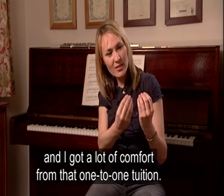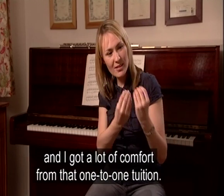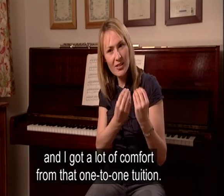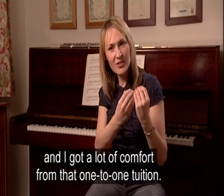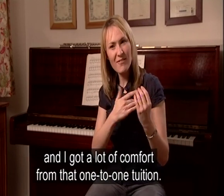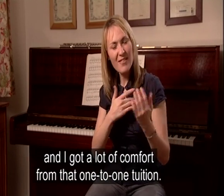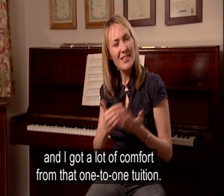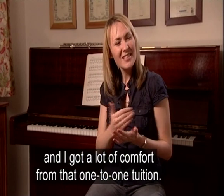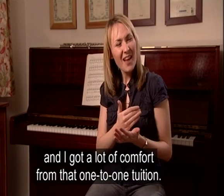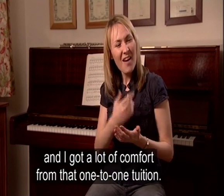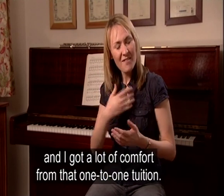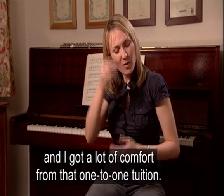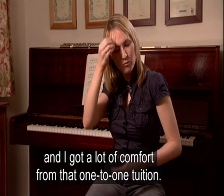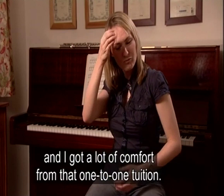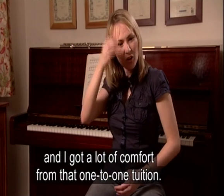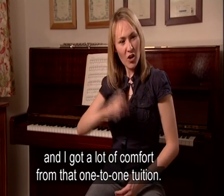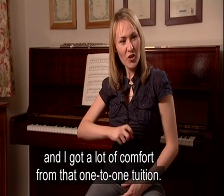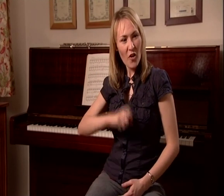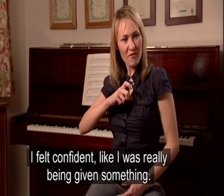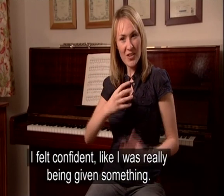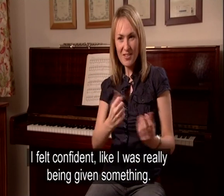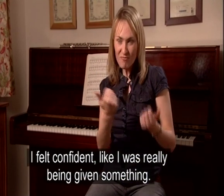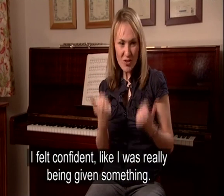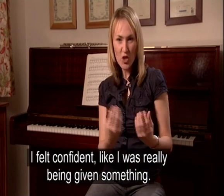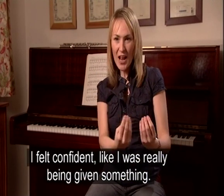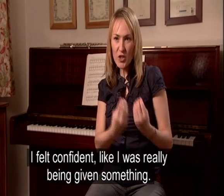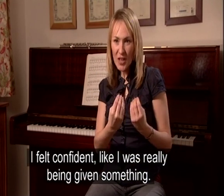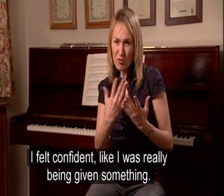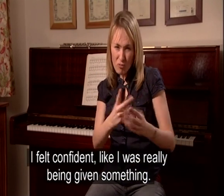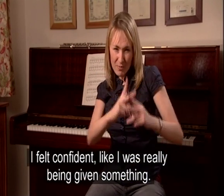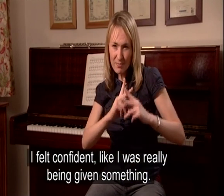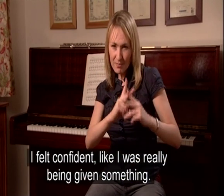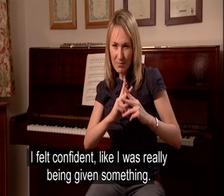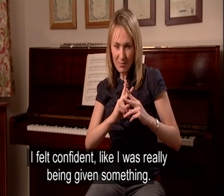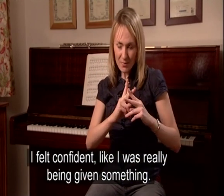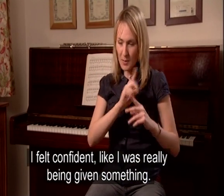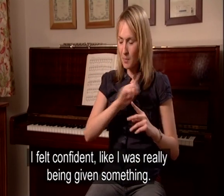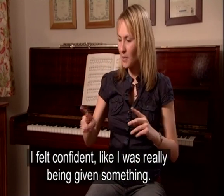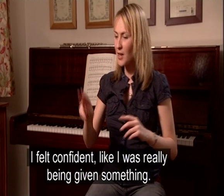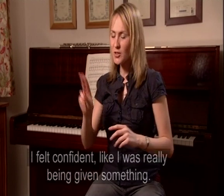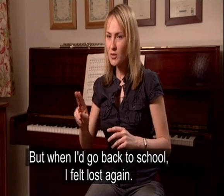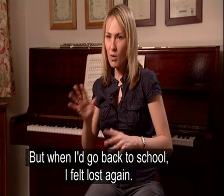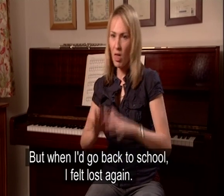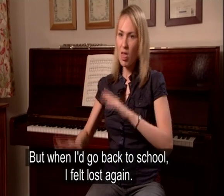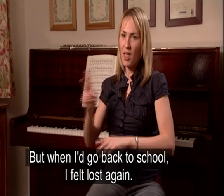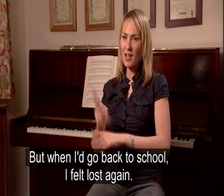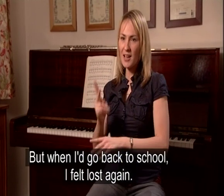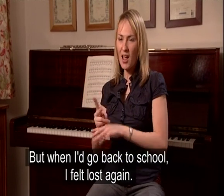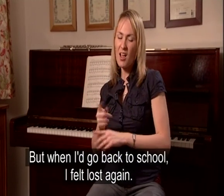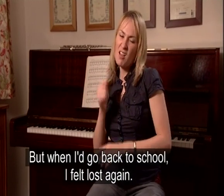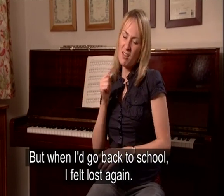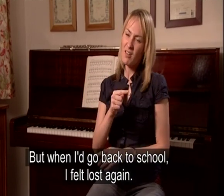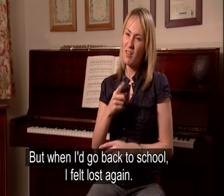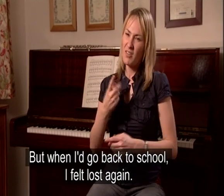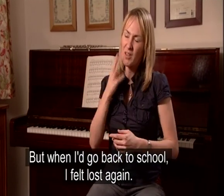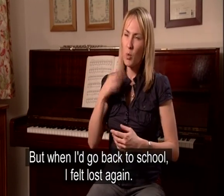of comfort from that one-to-one tuition. I felt confident, like I'm really being given something. But when I go back to school, I